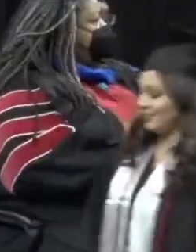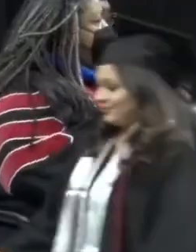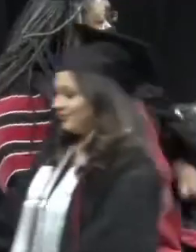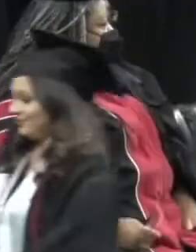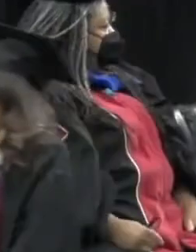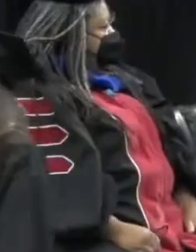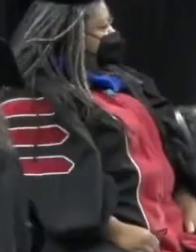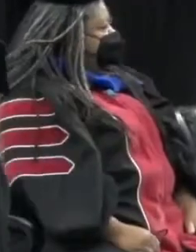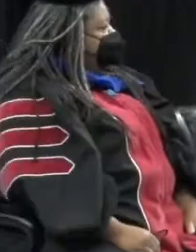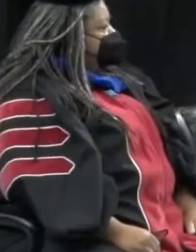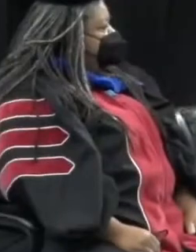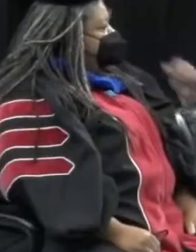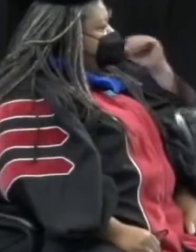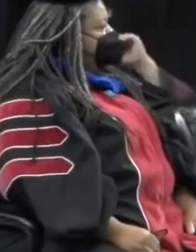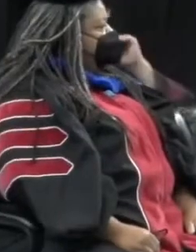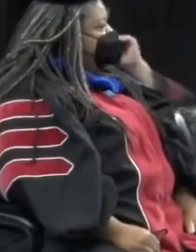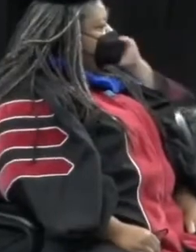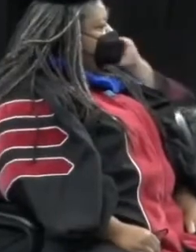graduate.